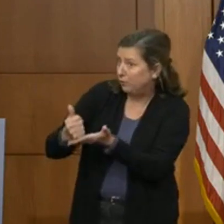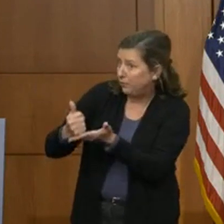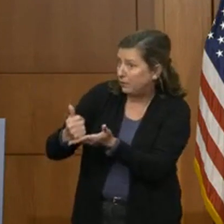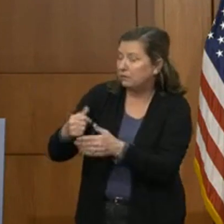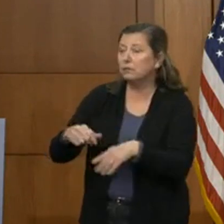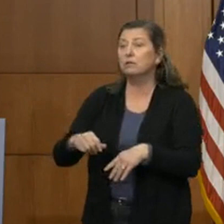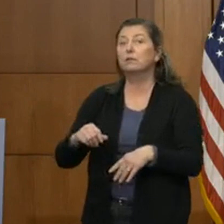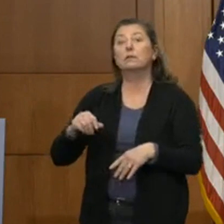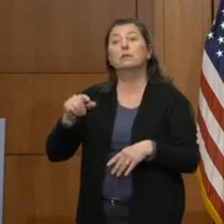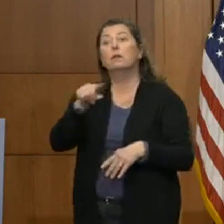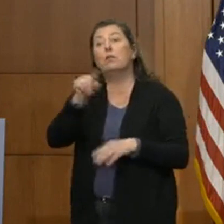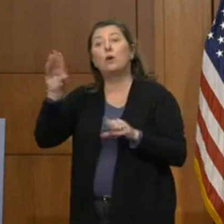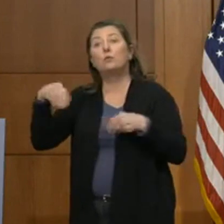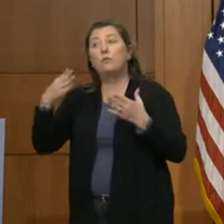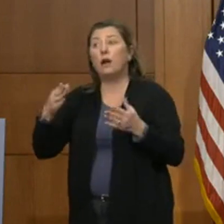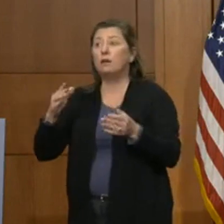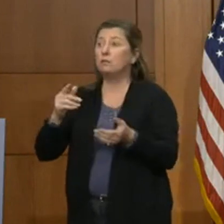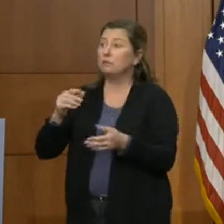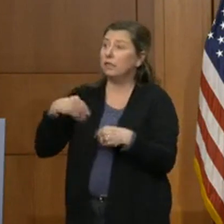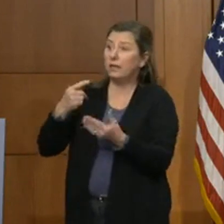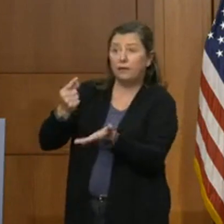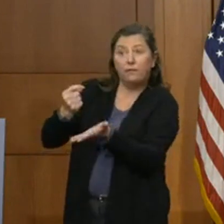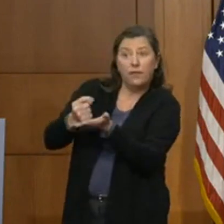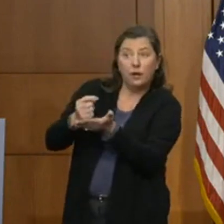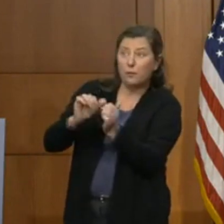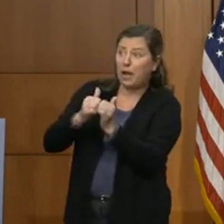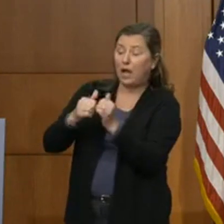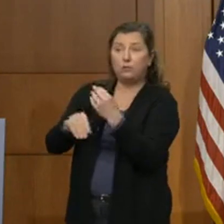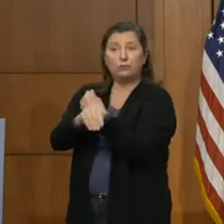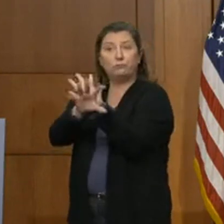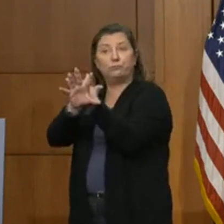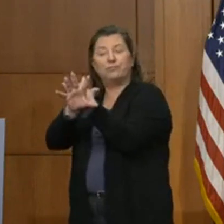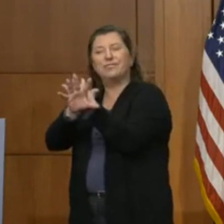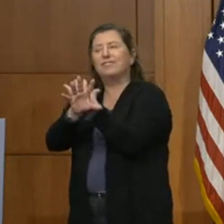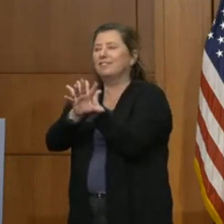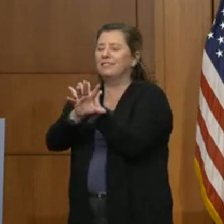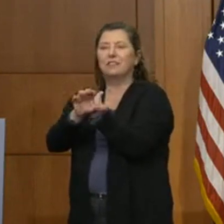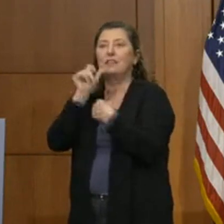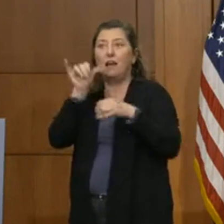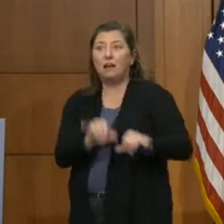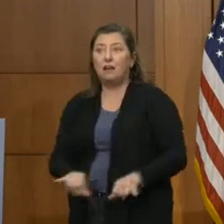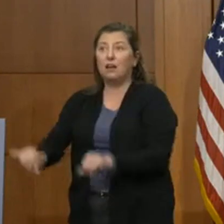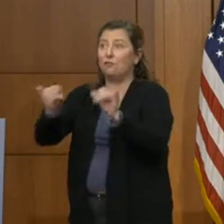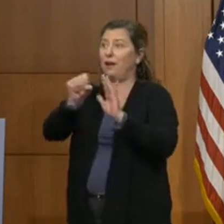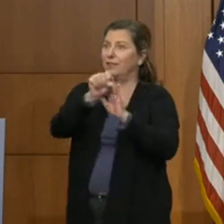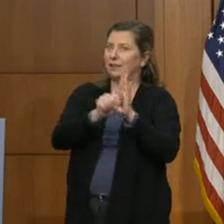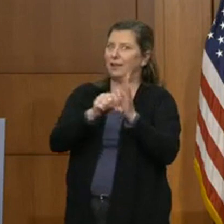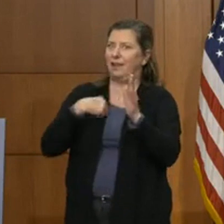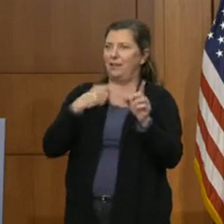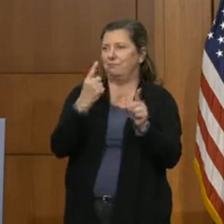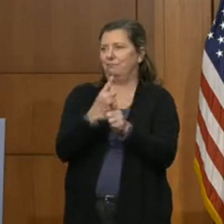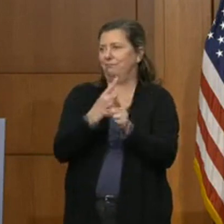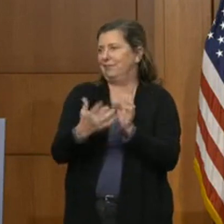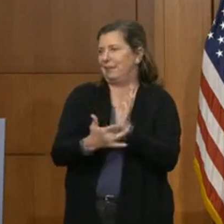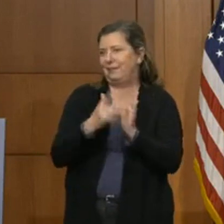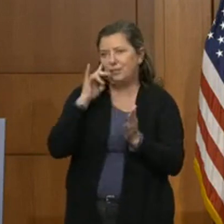health providers can offer therapy through virtual means, but not everyone has the necessary